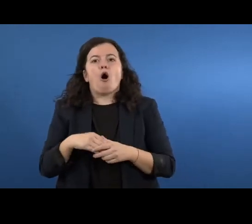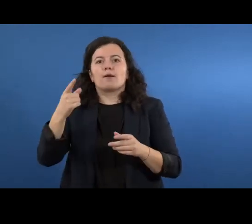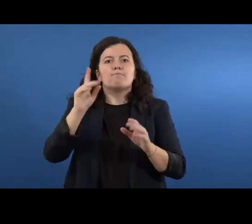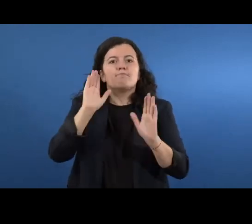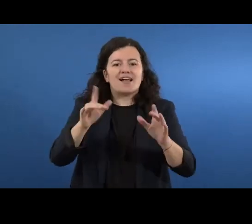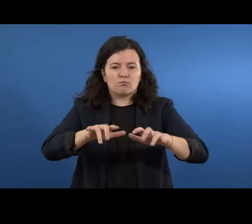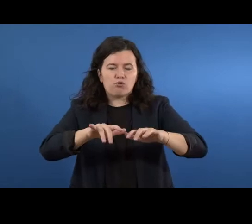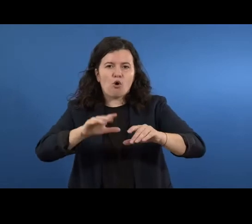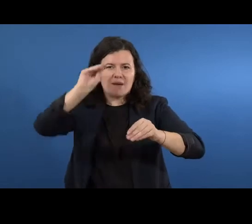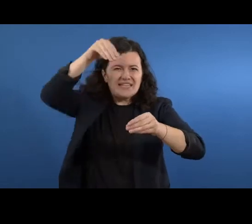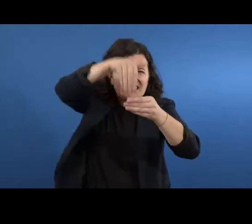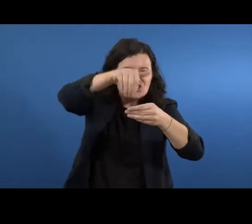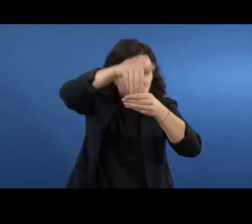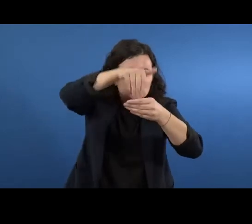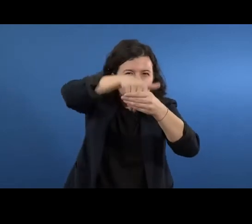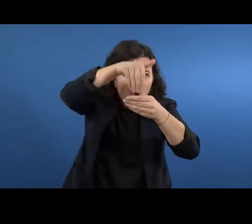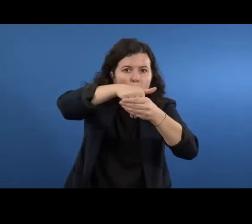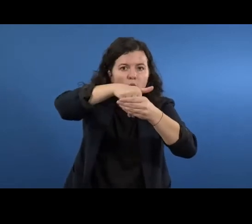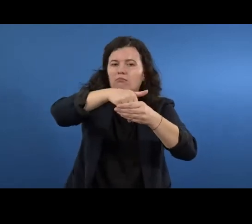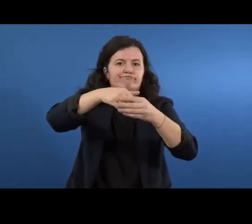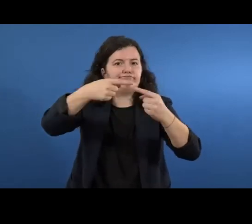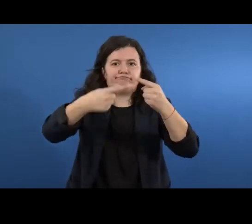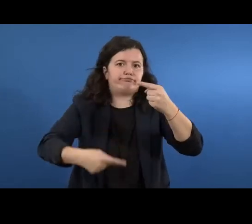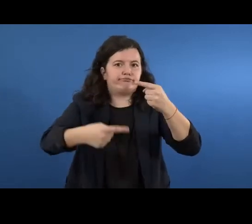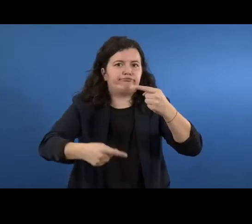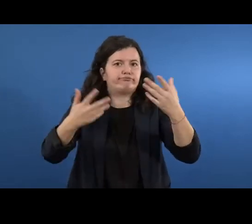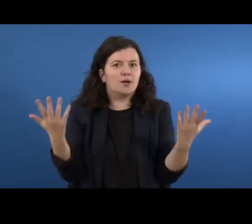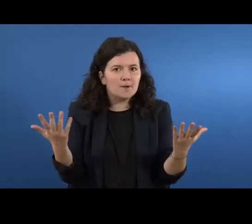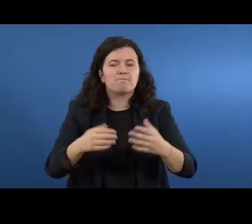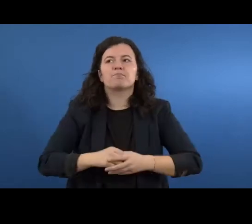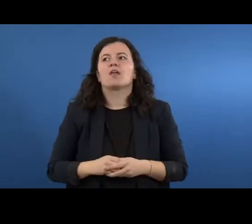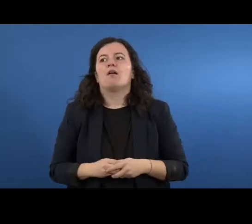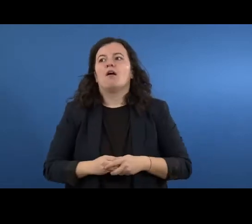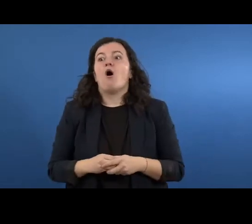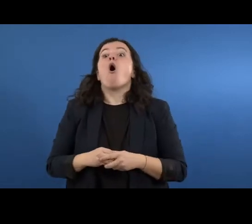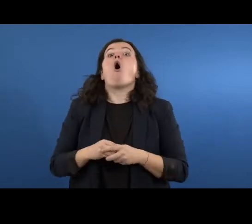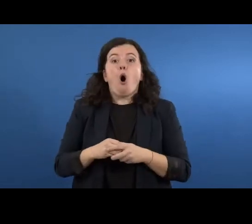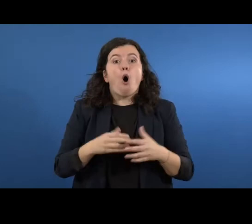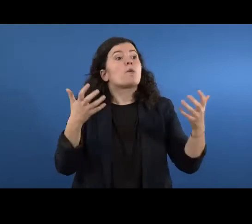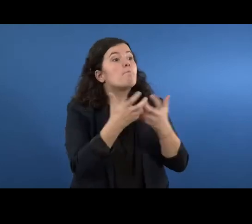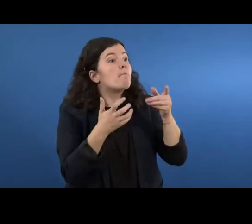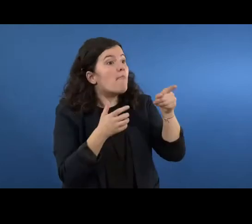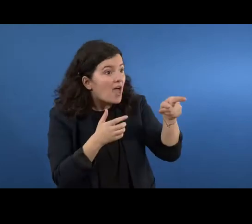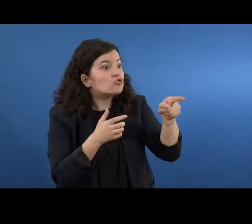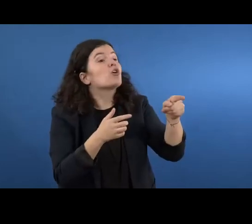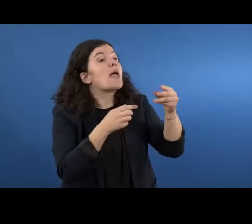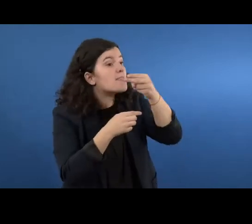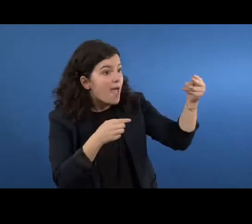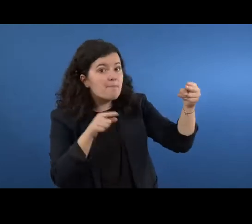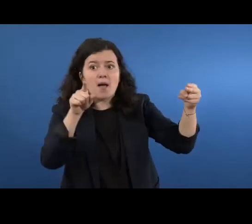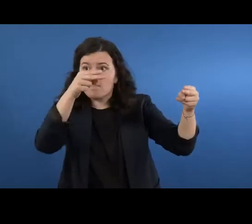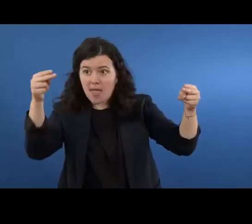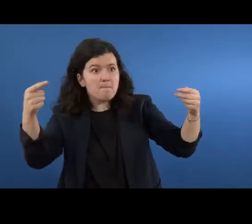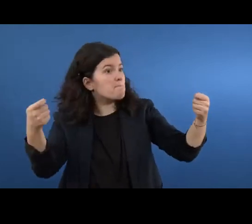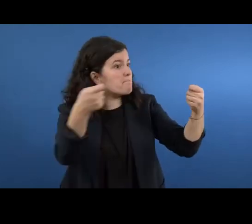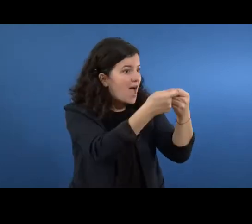of interoperability that Neil also mentioned, and the lack of support and training to be able to use them properly as